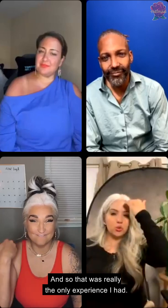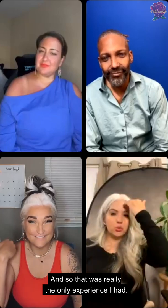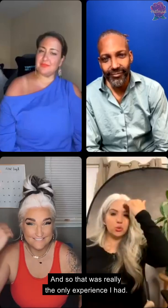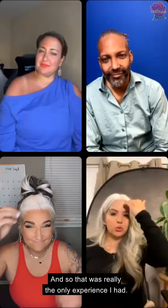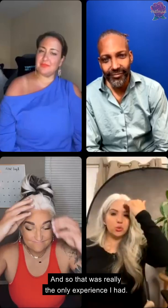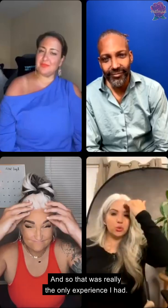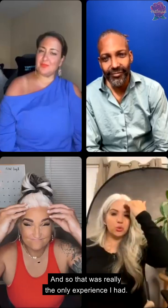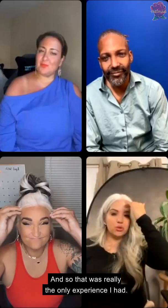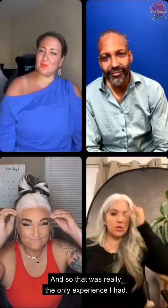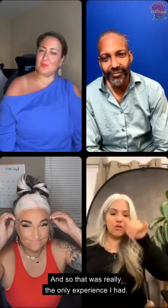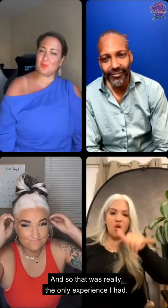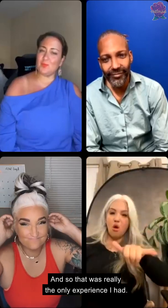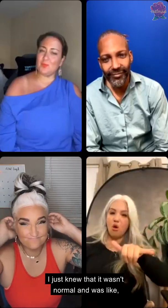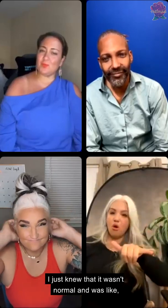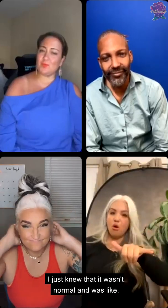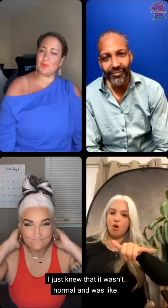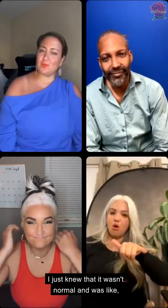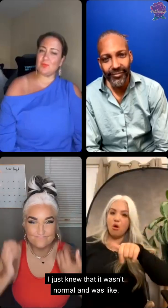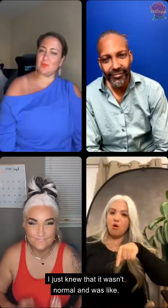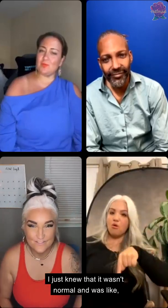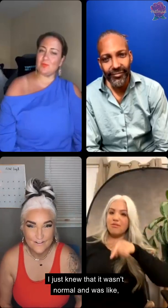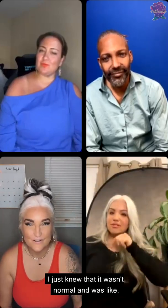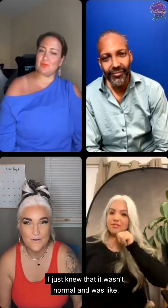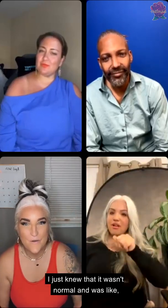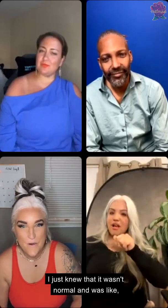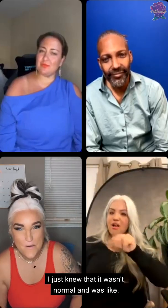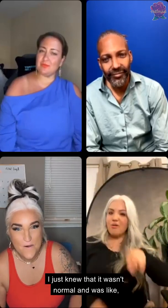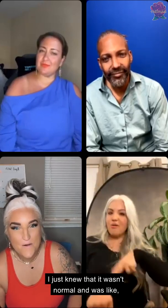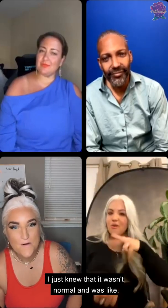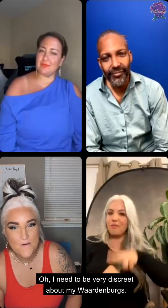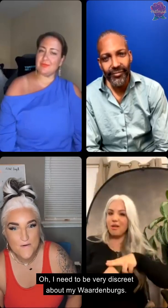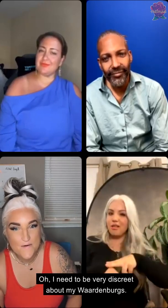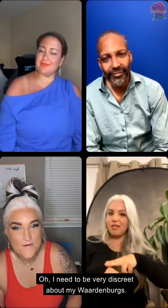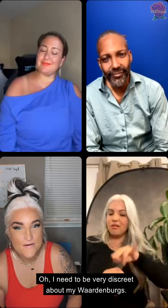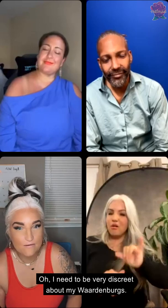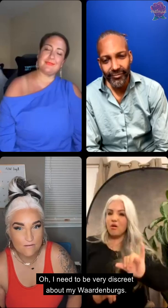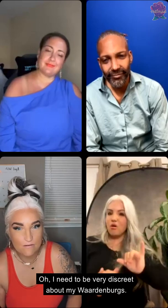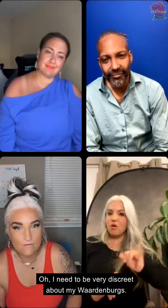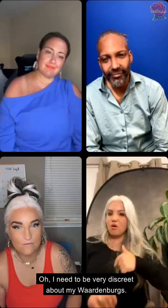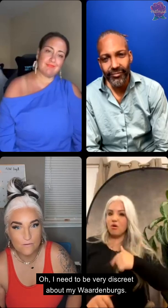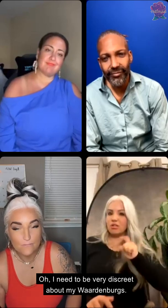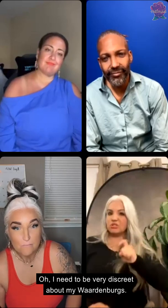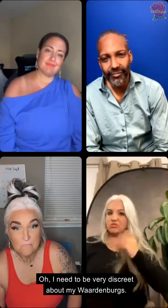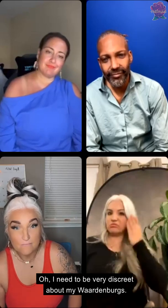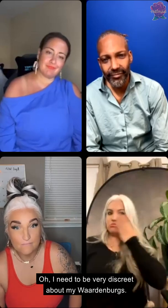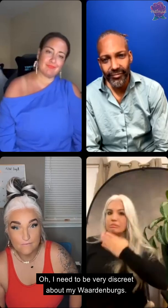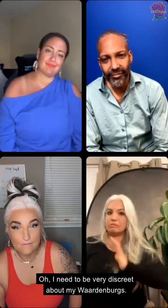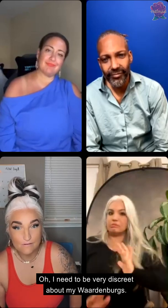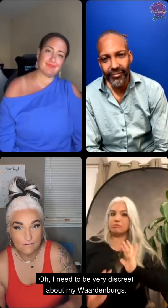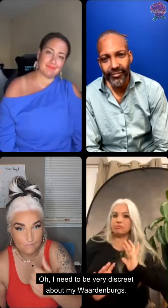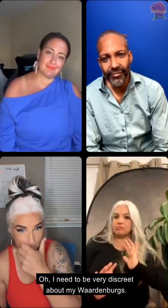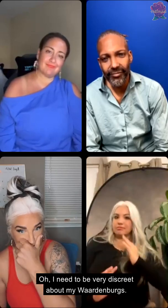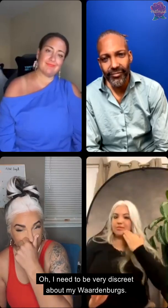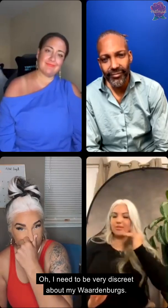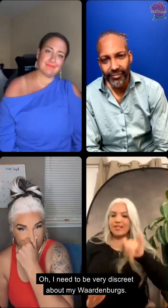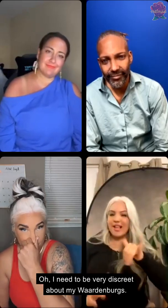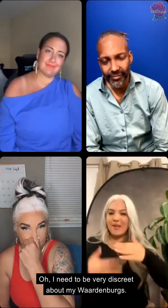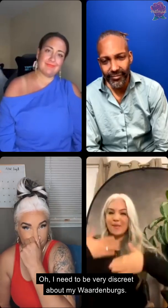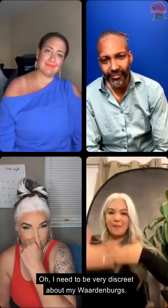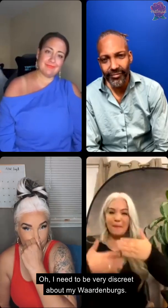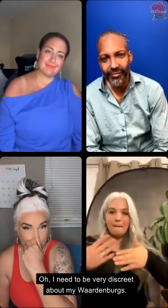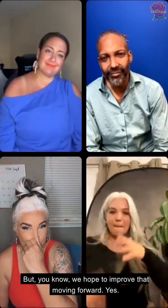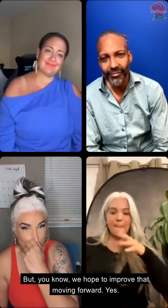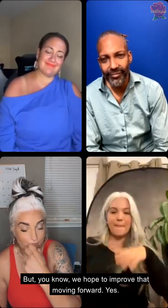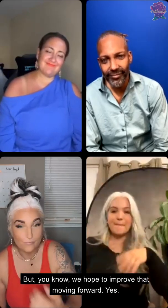so that was really the only experience I had. I just knew that it wasn't normal. And I was like, oh, I need to be very discreet about